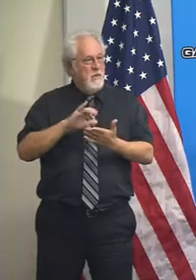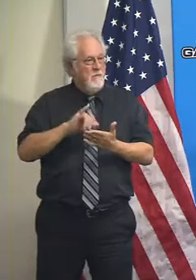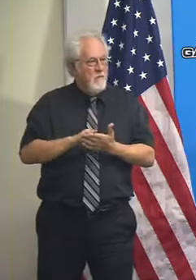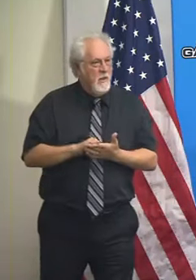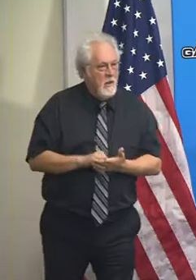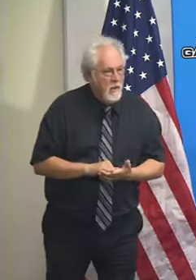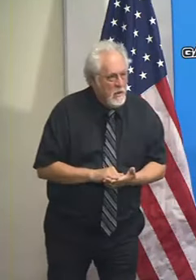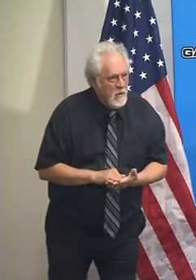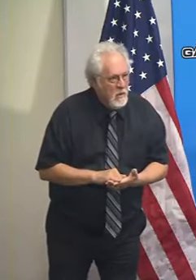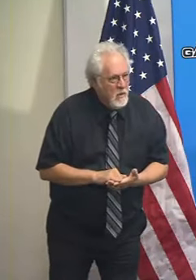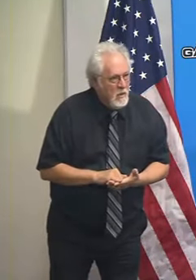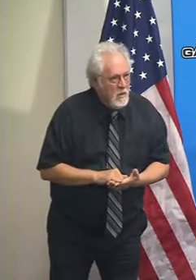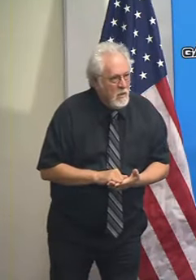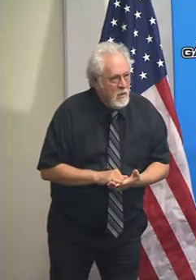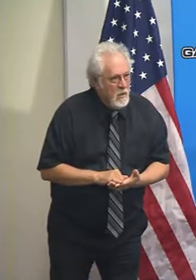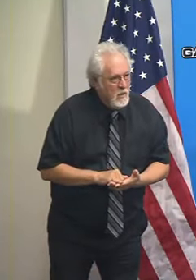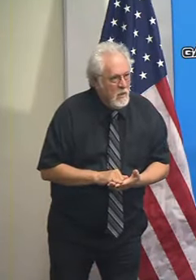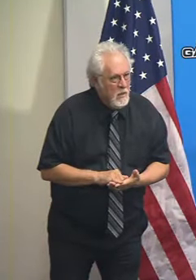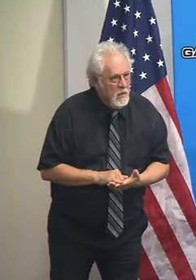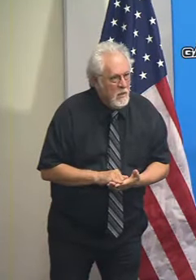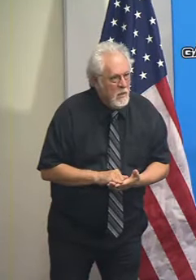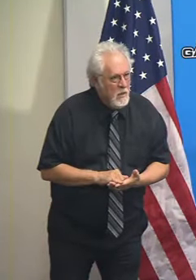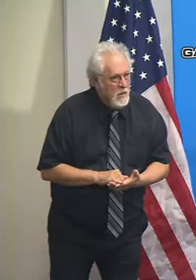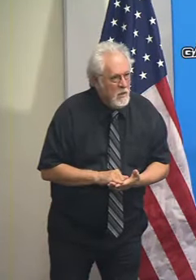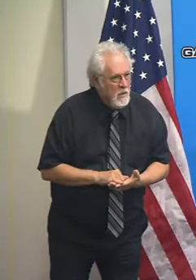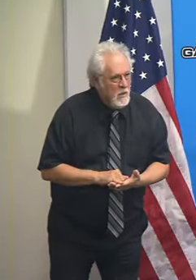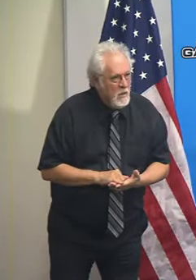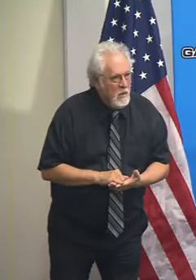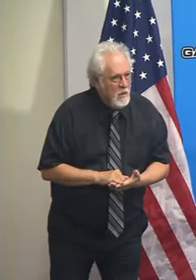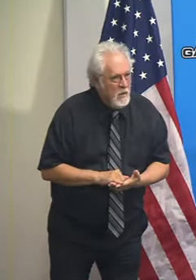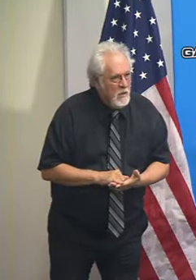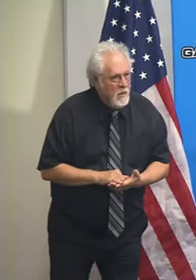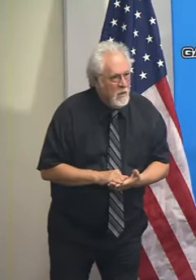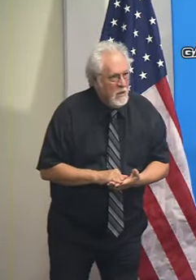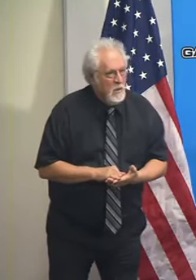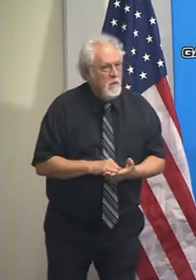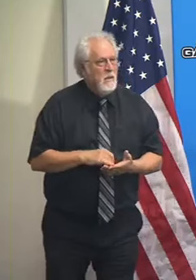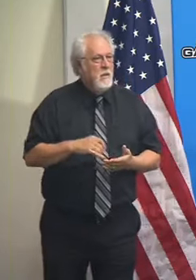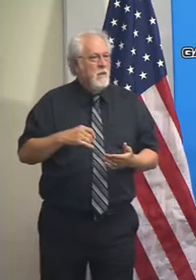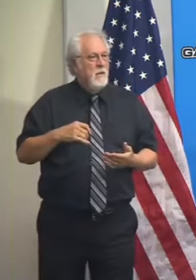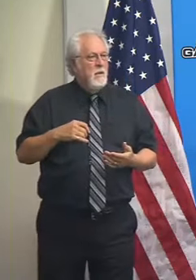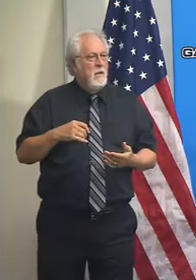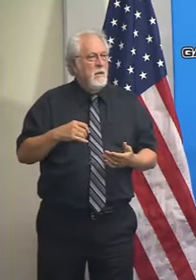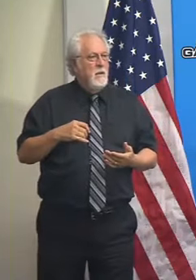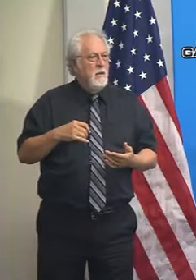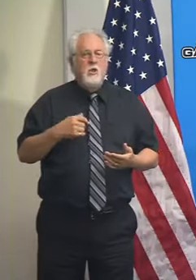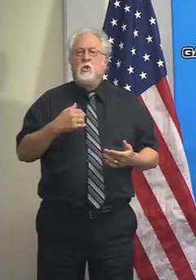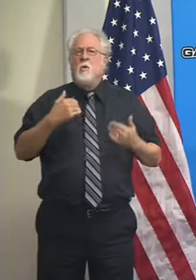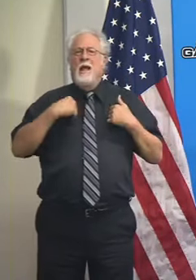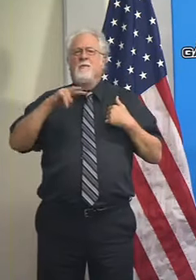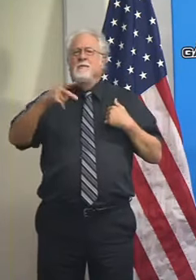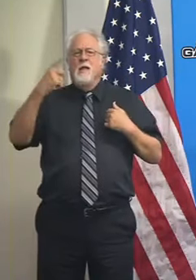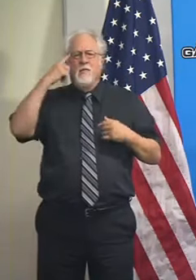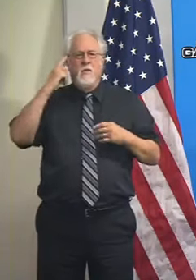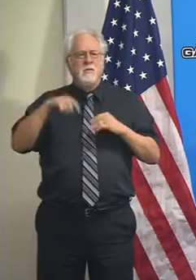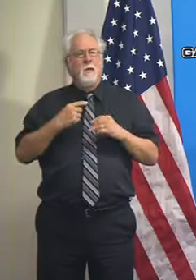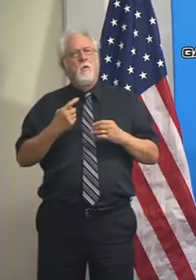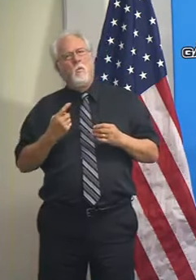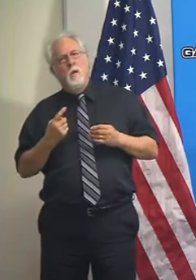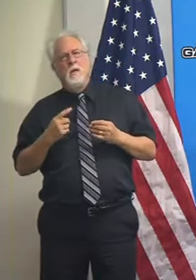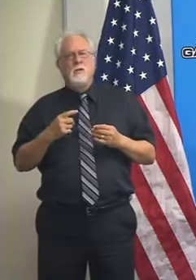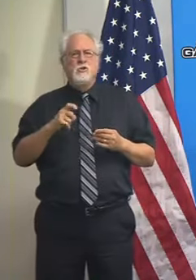crisis is paid because of the way this is approached? You think you handle it as well? Should you ever have second thoughts about, well, maybe this could